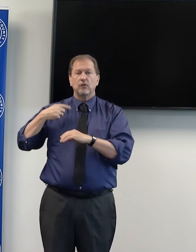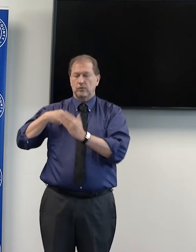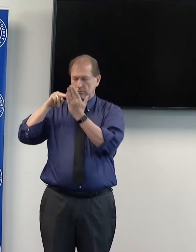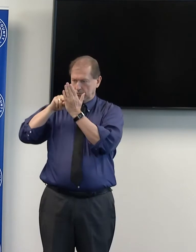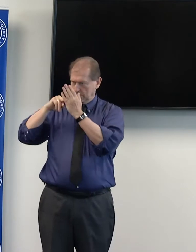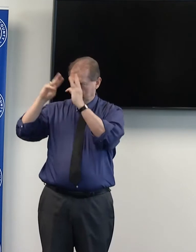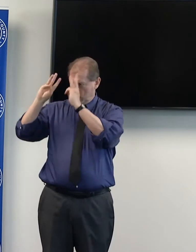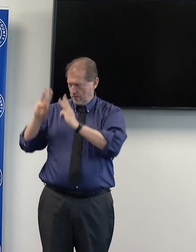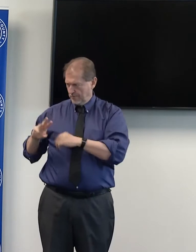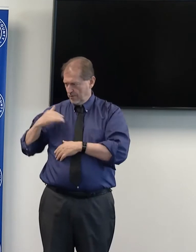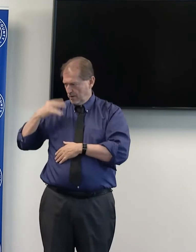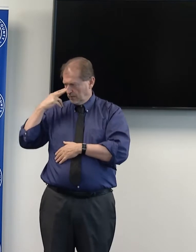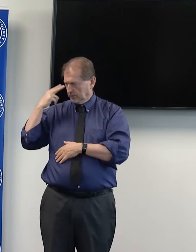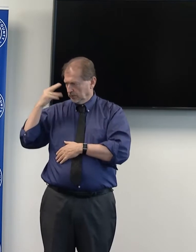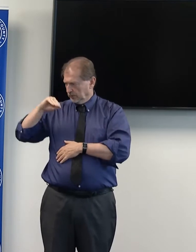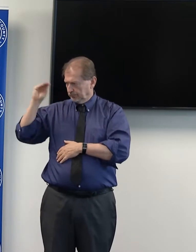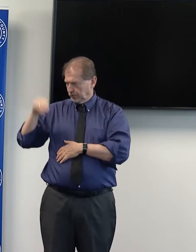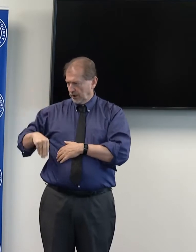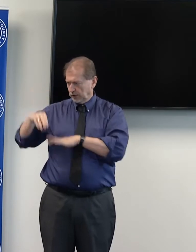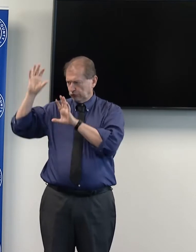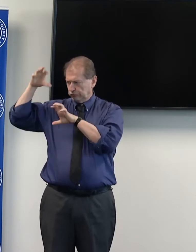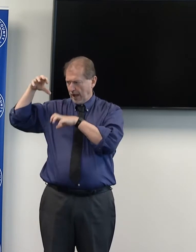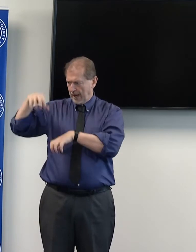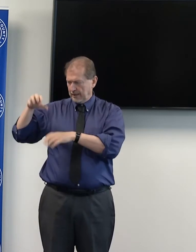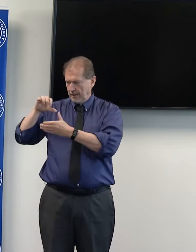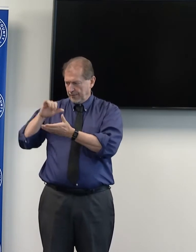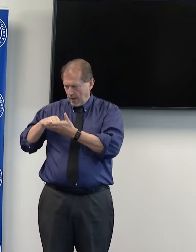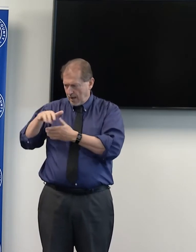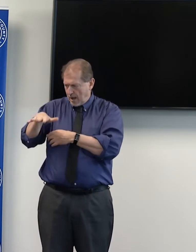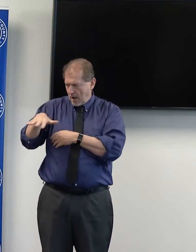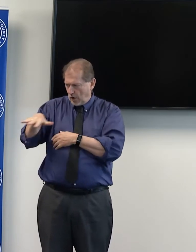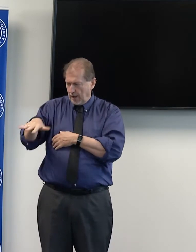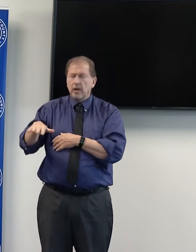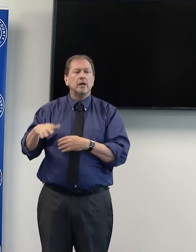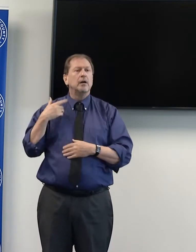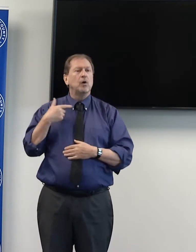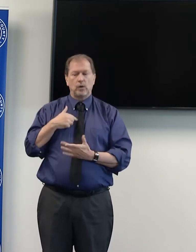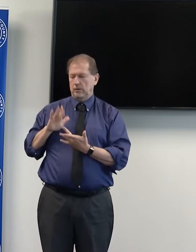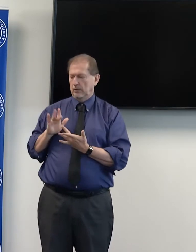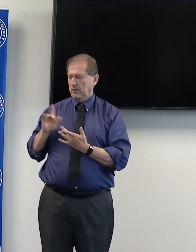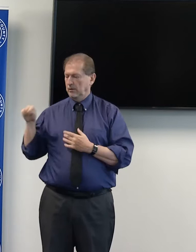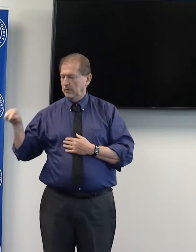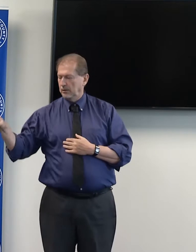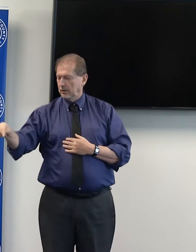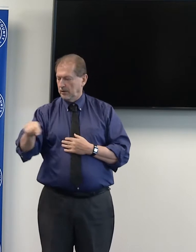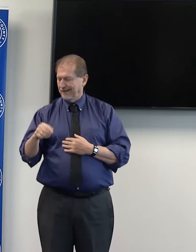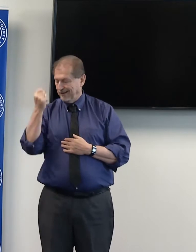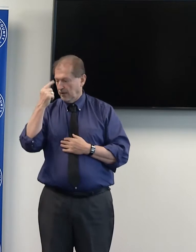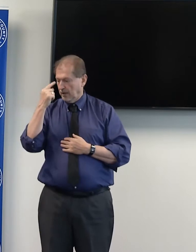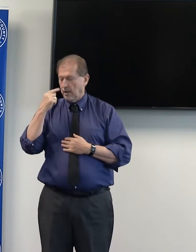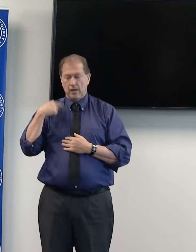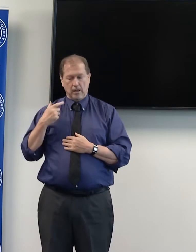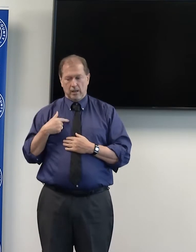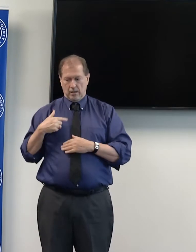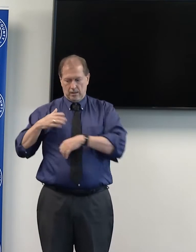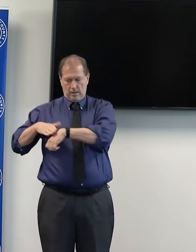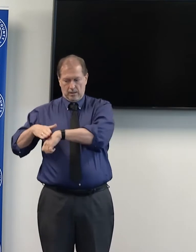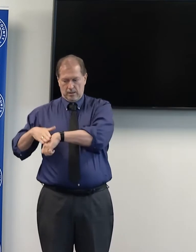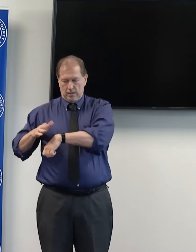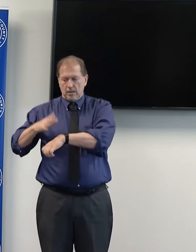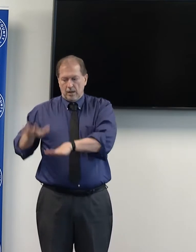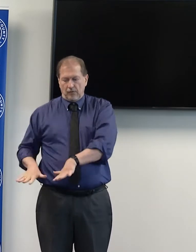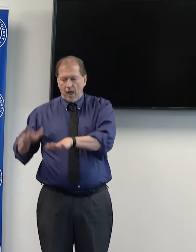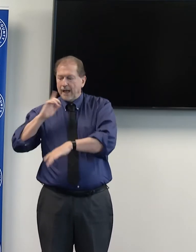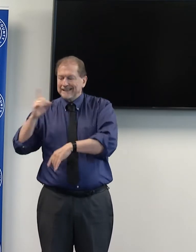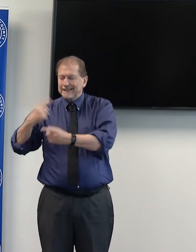going to fall at a certain rate in a certain area, we reach out to those communities that we know are historically impacted by floods to let